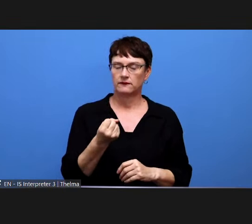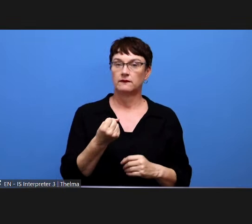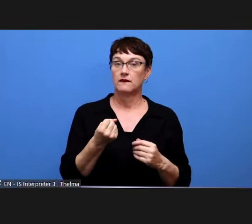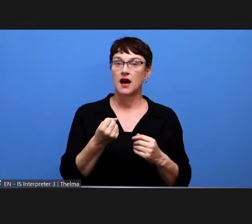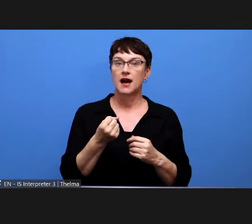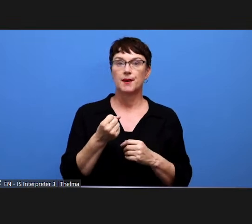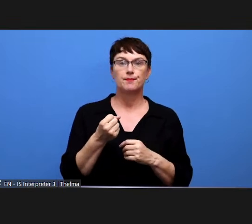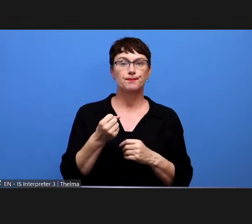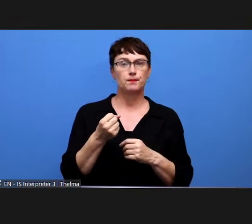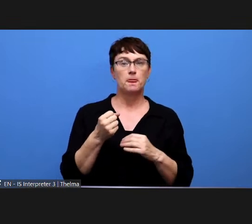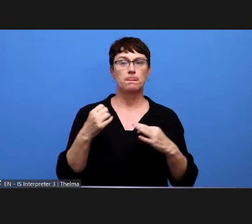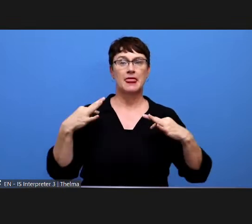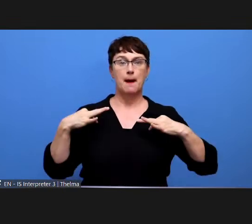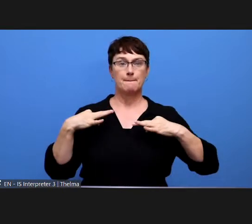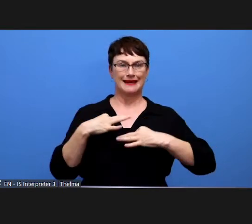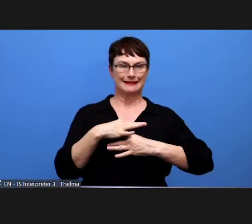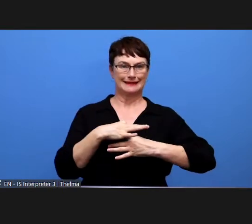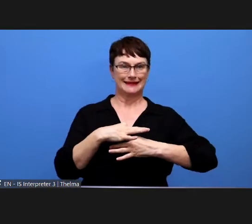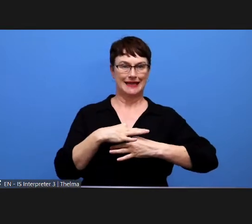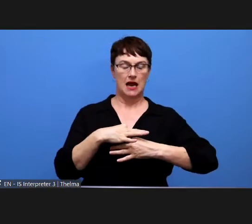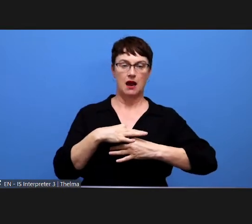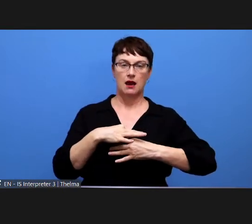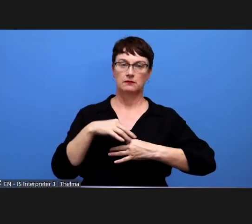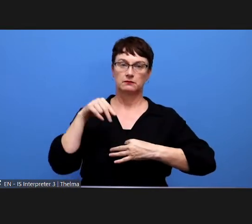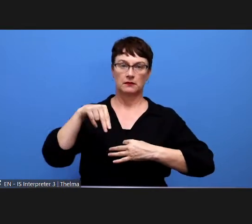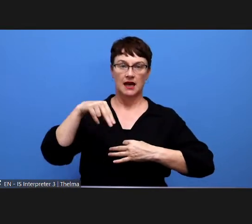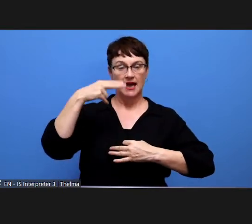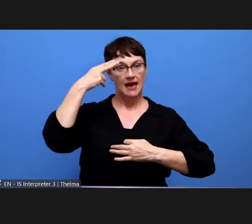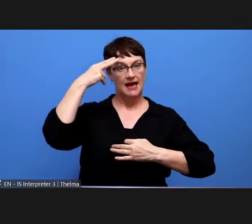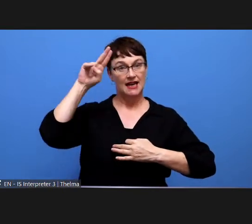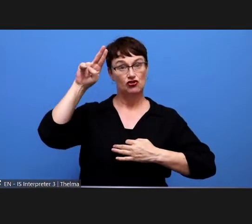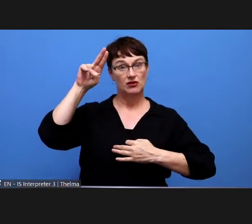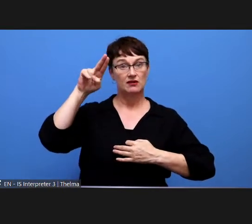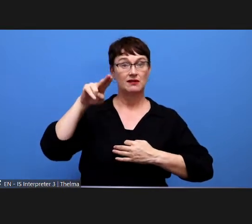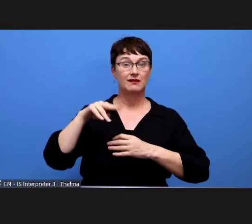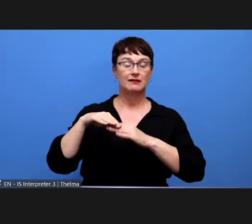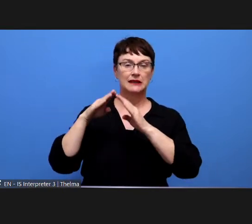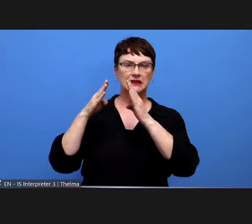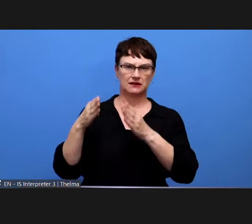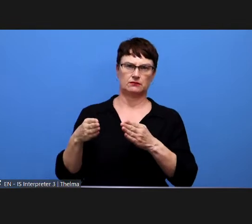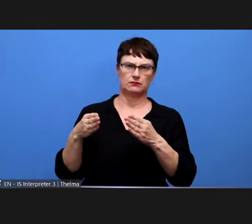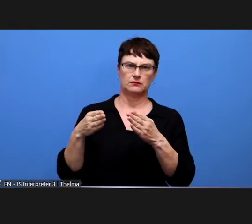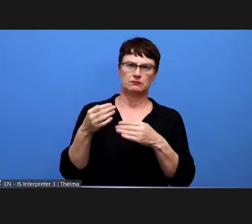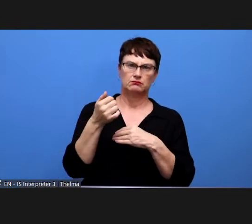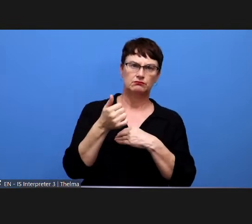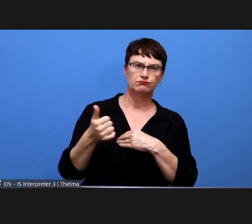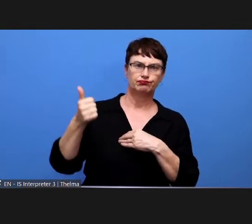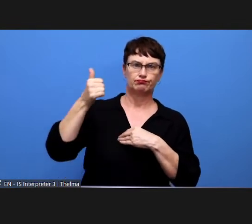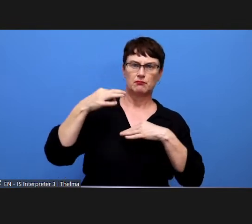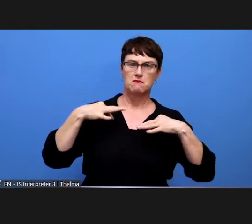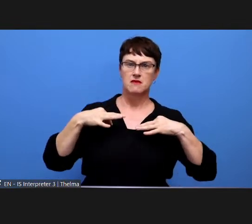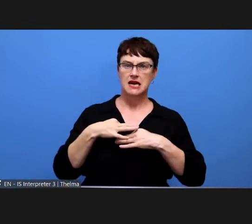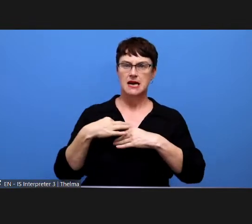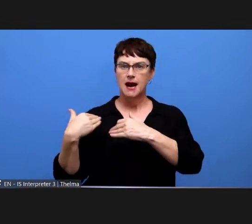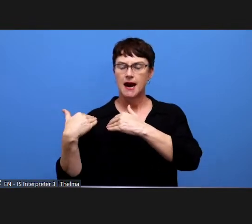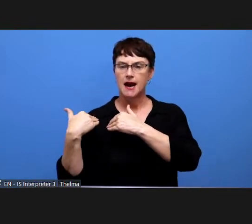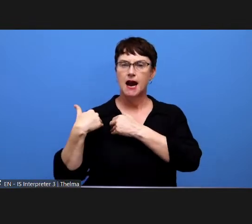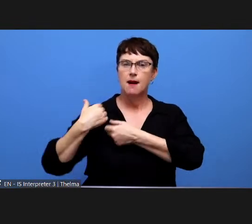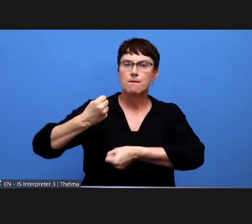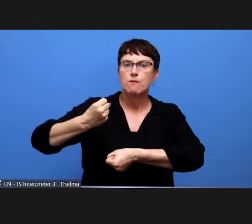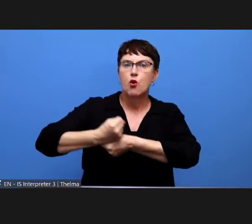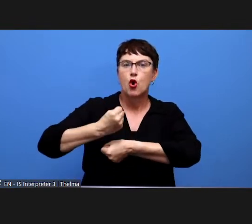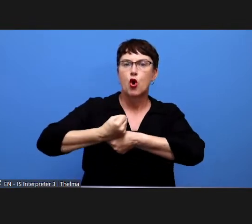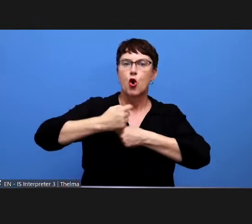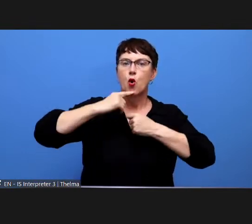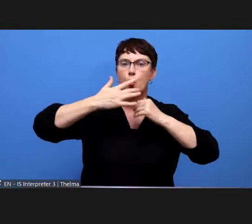Mr. Amadou Mahaman to preside over the whole session, which included two